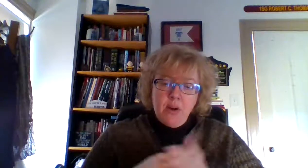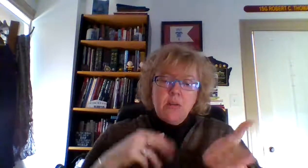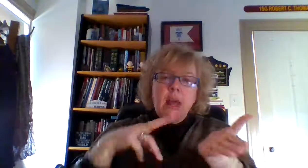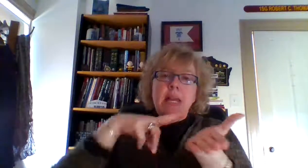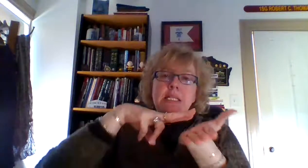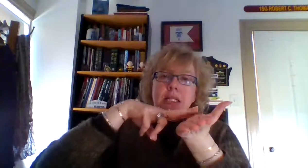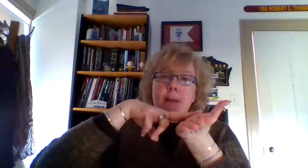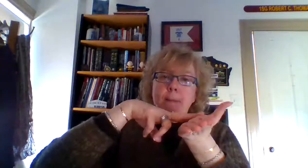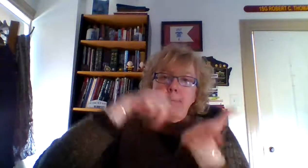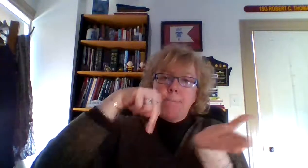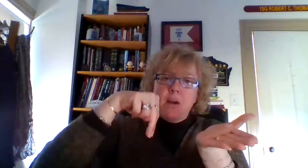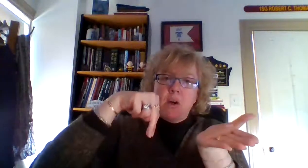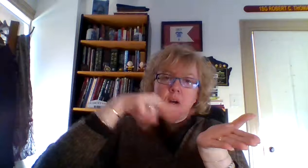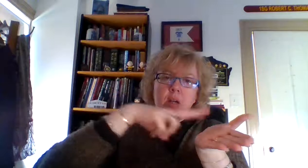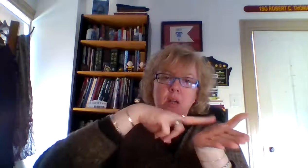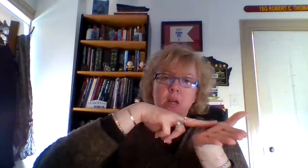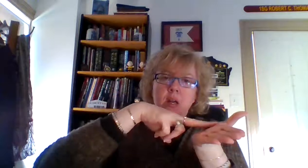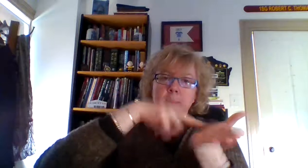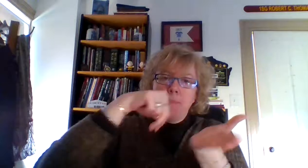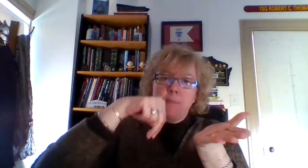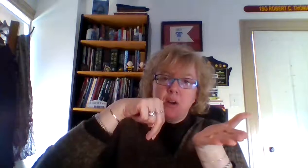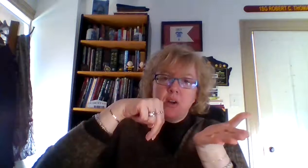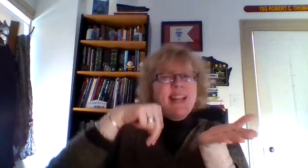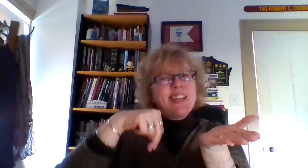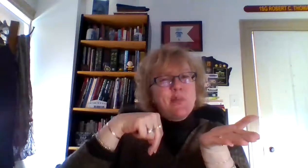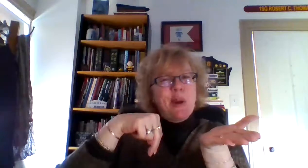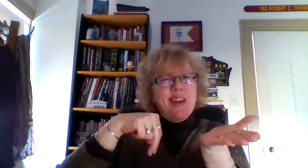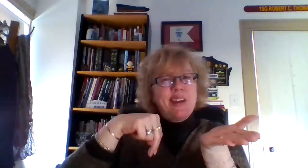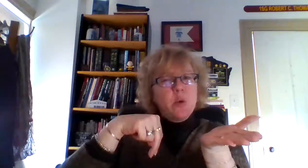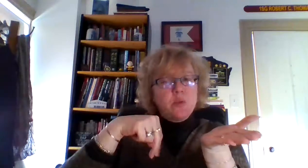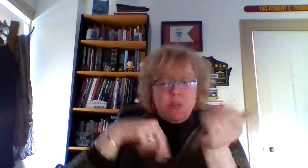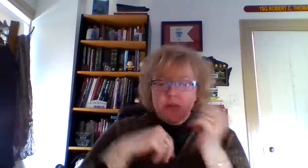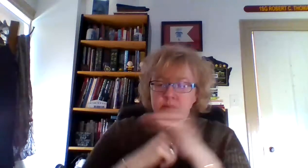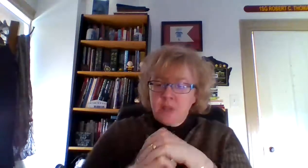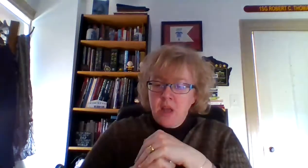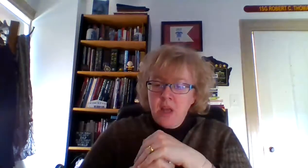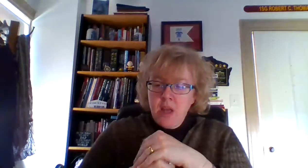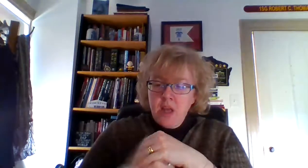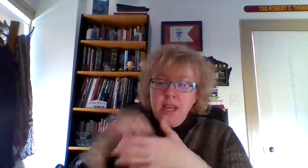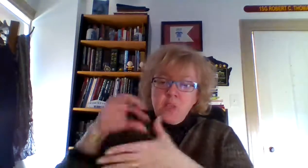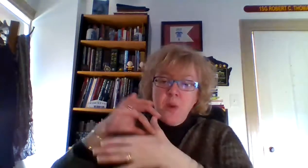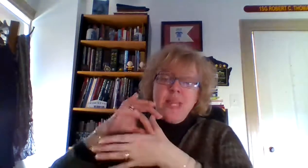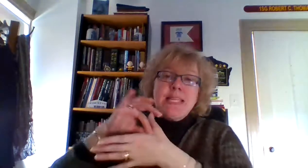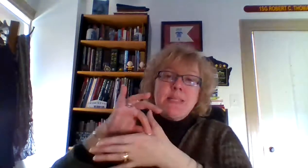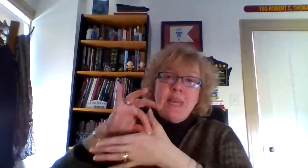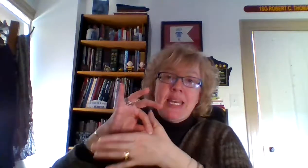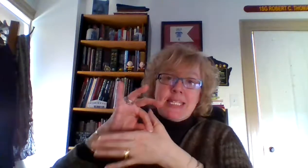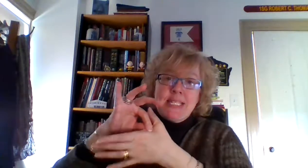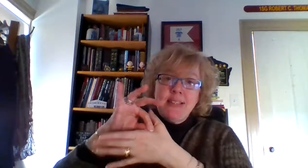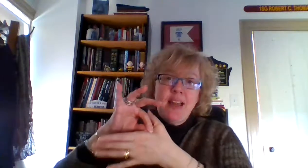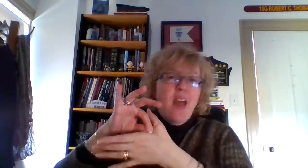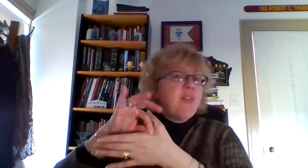butter, and it's butter. Kind of like spreading it on toast. Next one is meat.